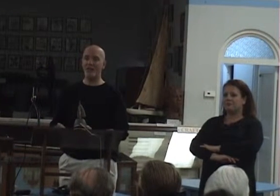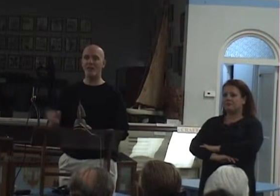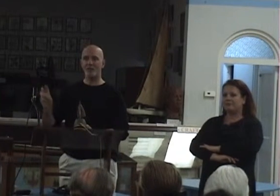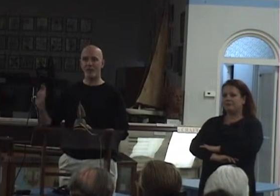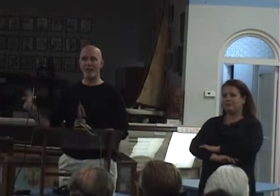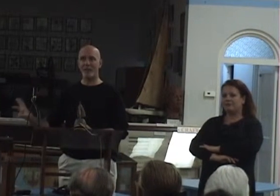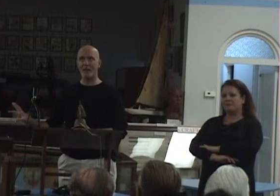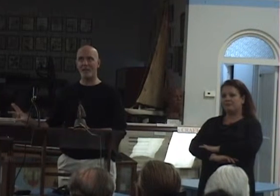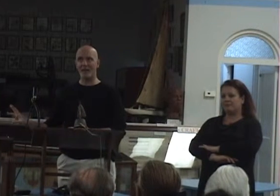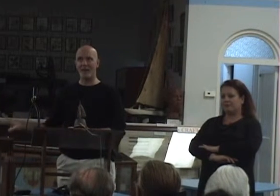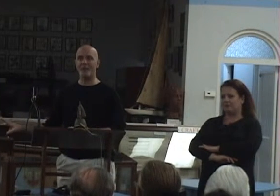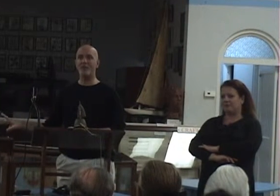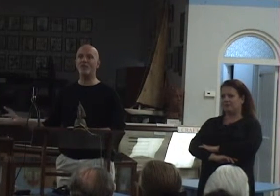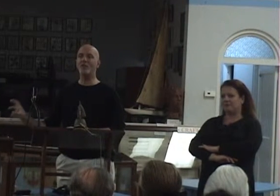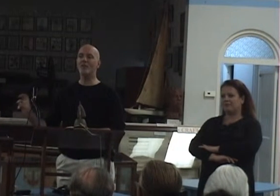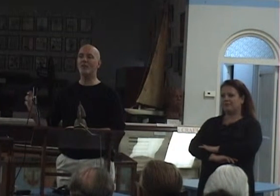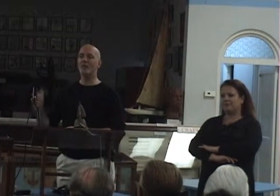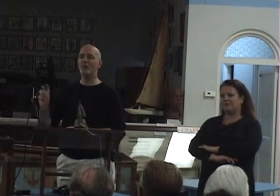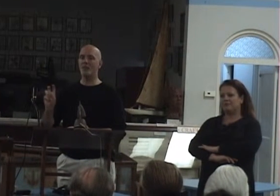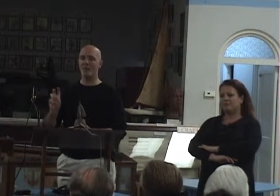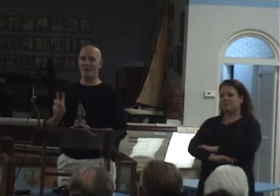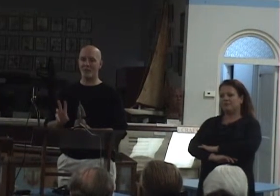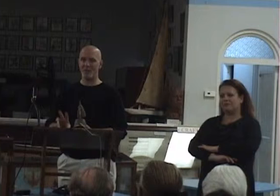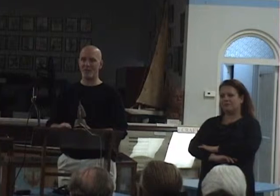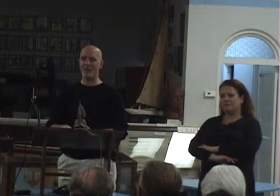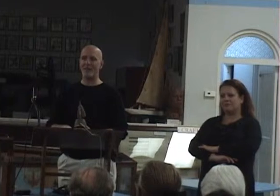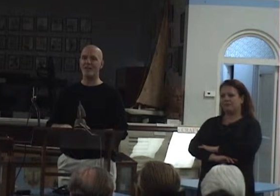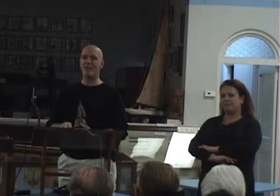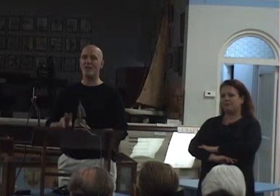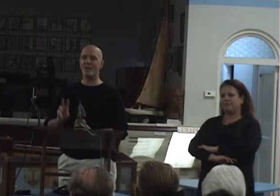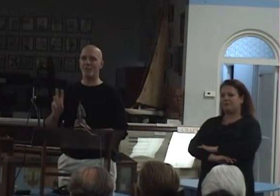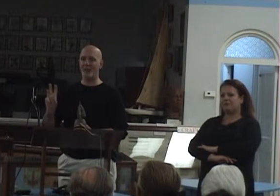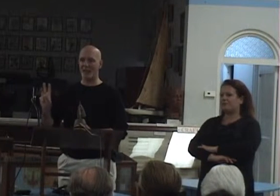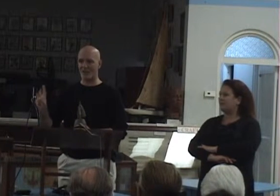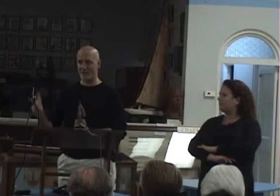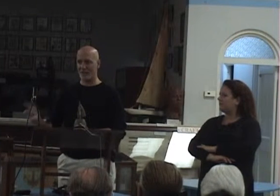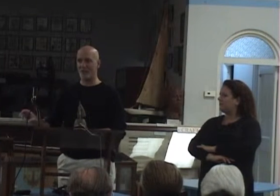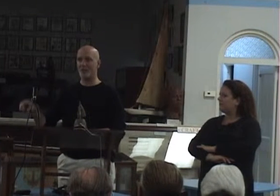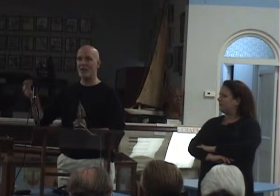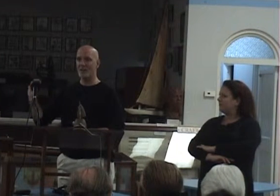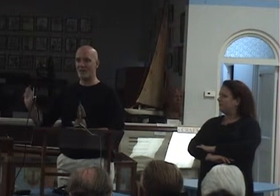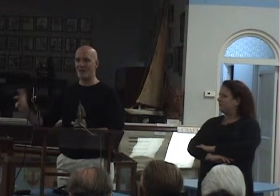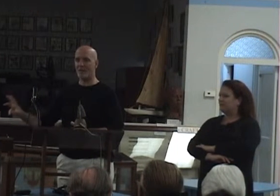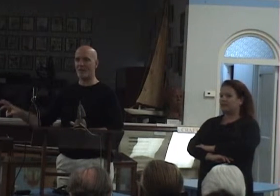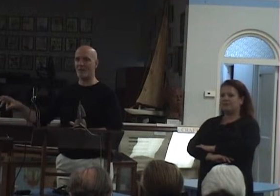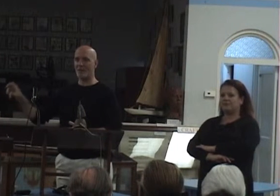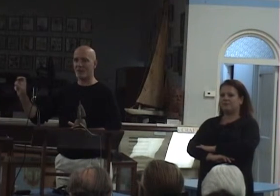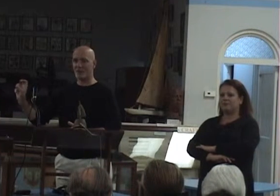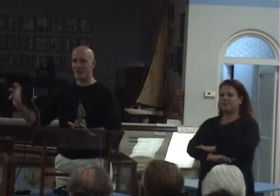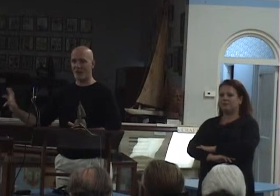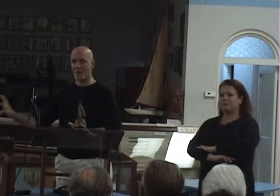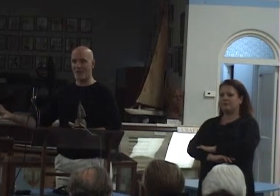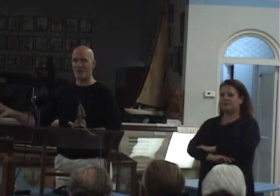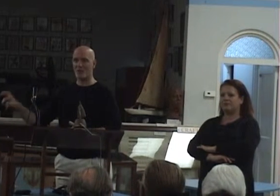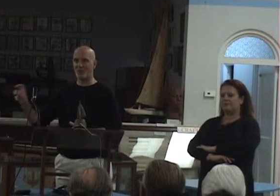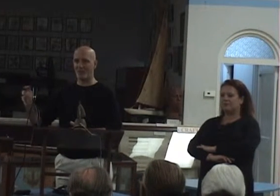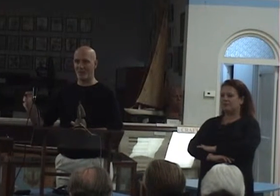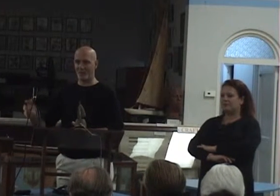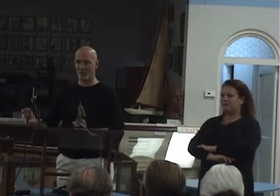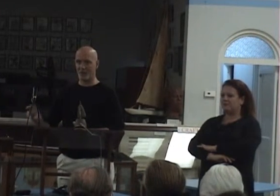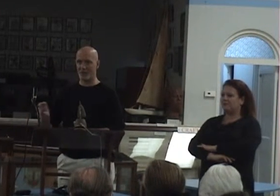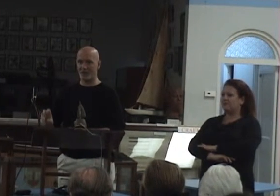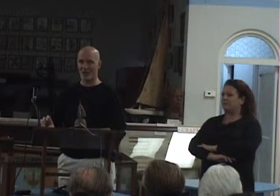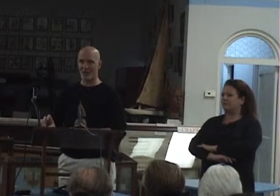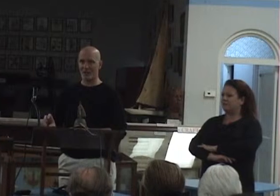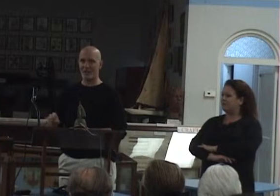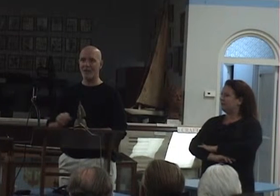to really, certainly the slave registers are very useful because it means by the 1820s we can actually count, based on the slave registers, how many groups of